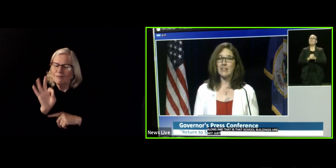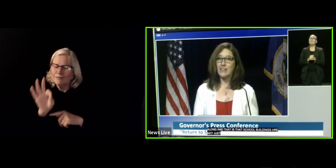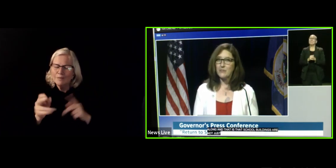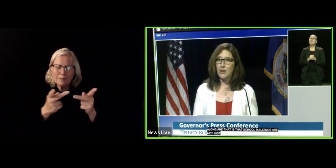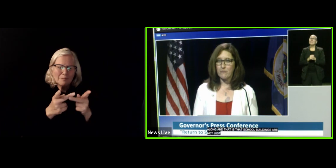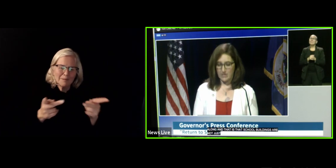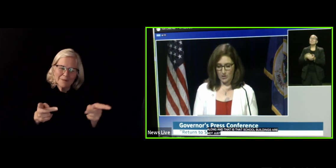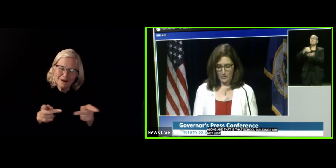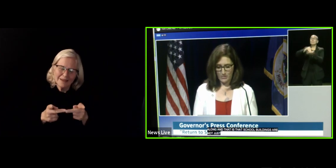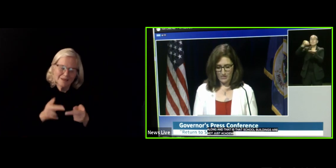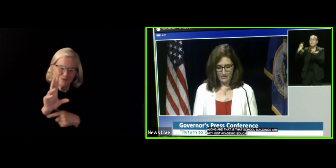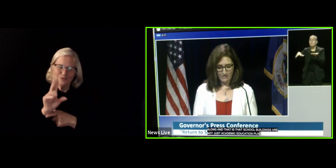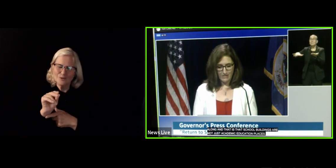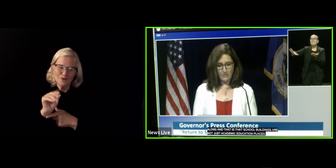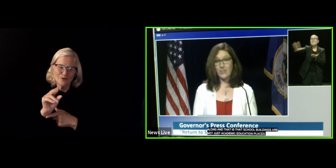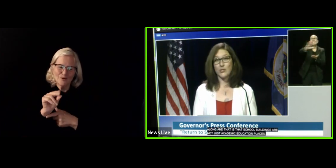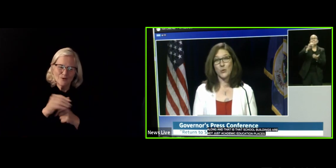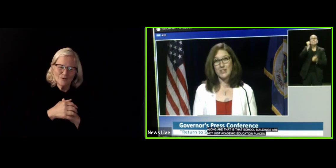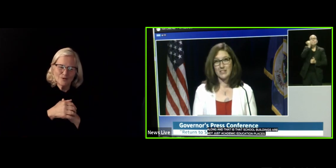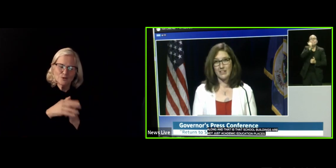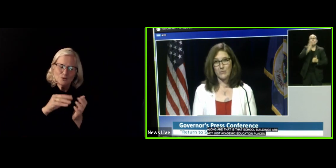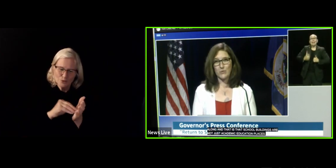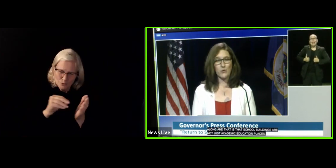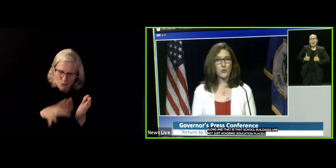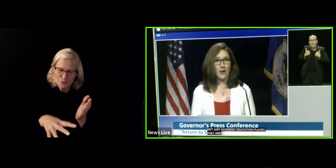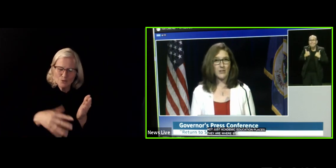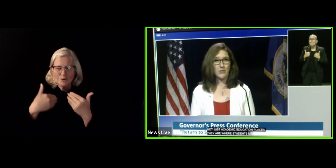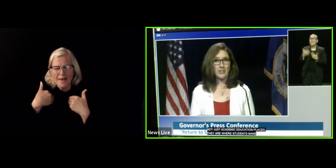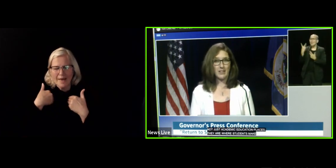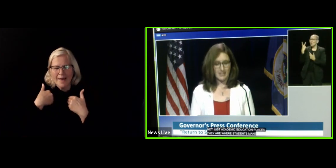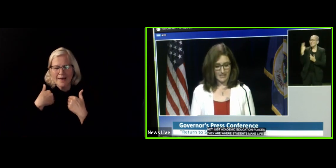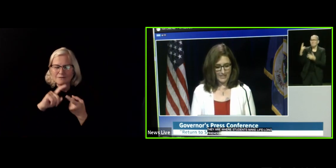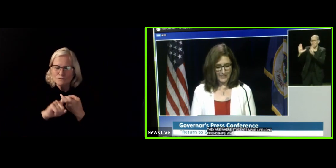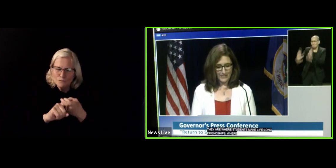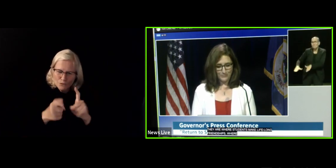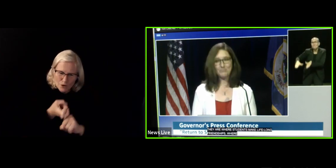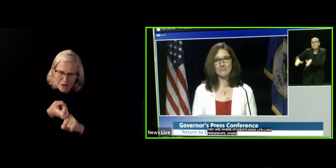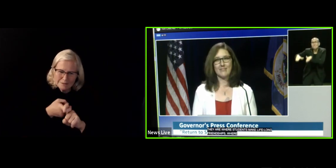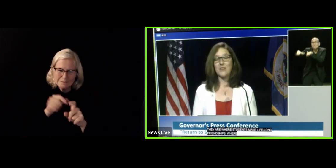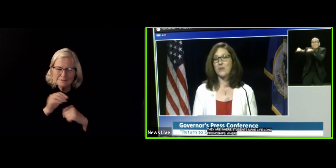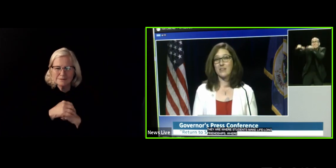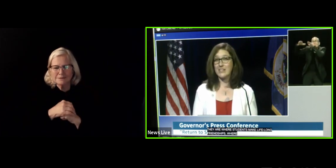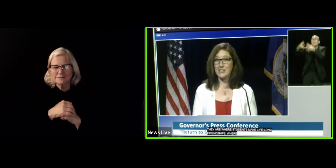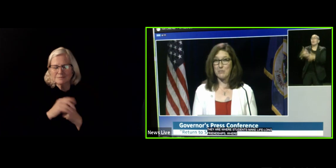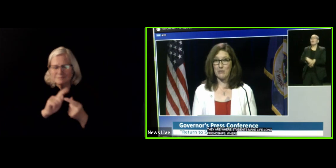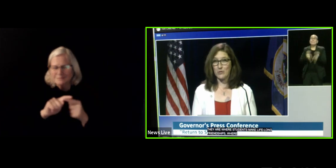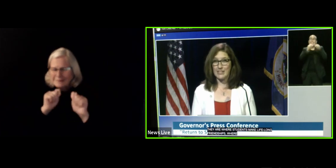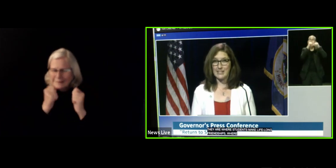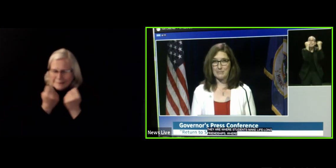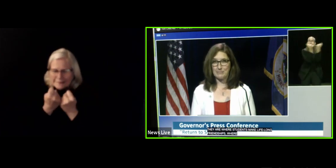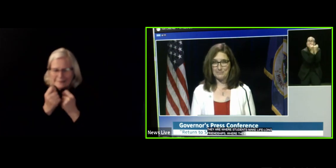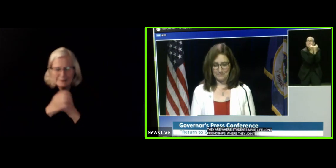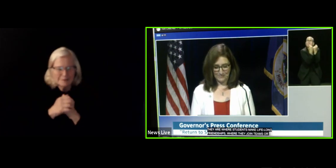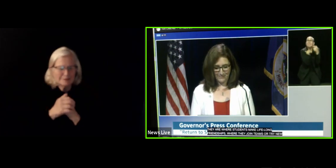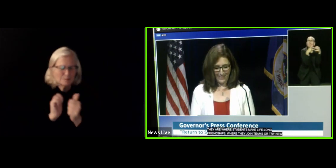make lifelong friendships, where they join teams or try new things, and where they test boundaries.